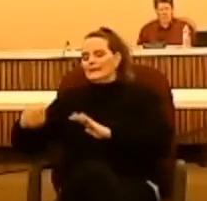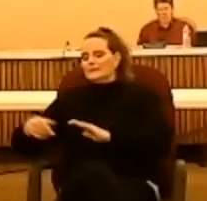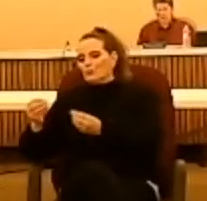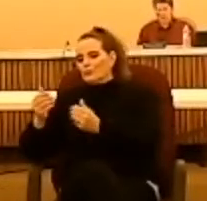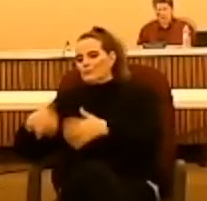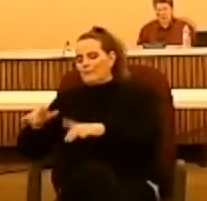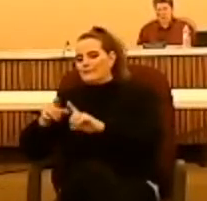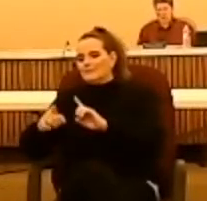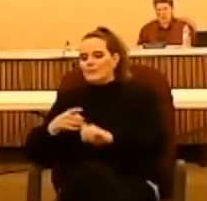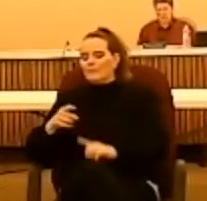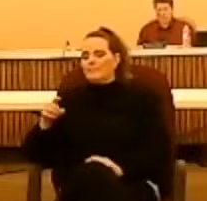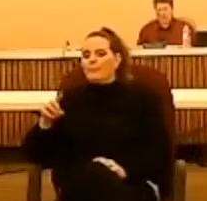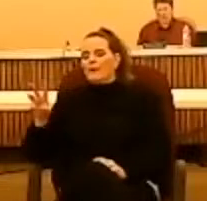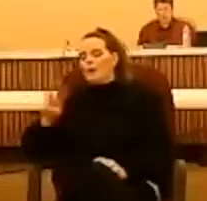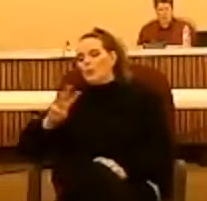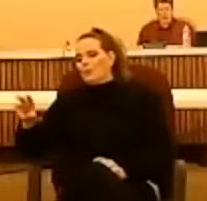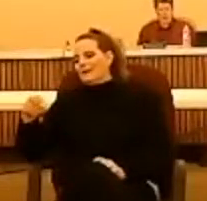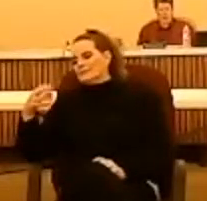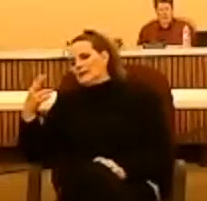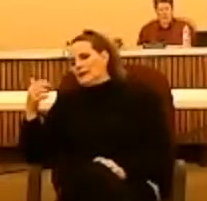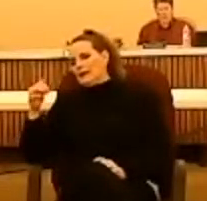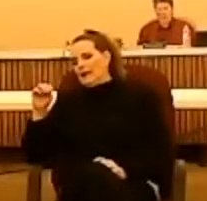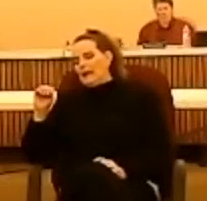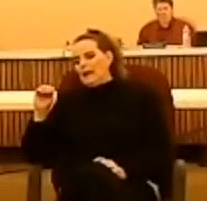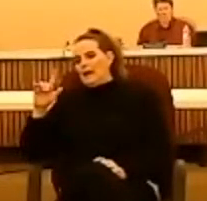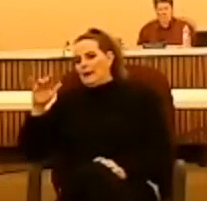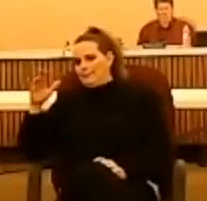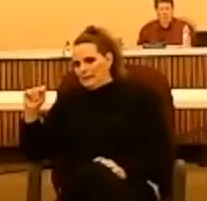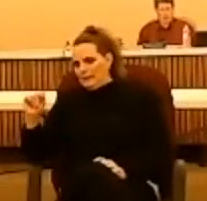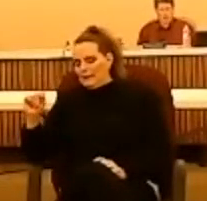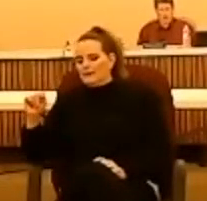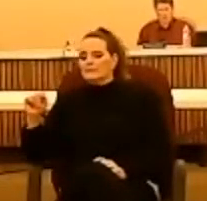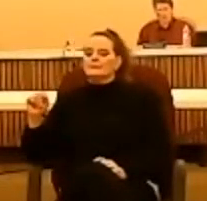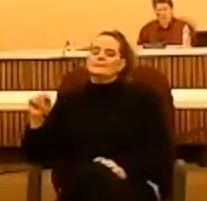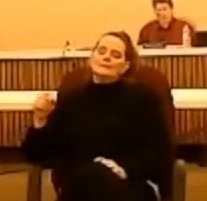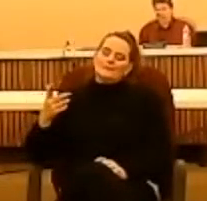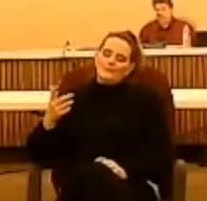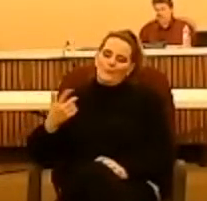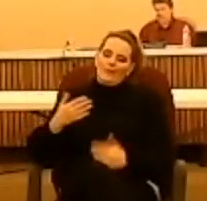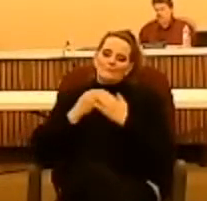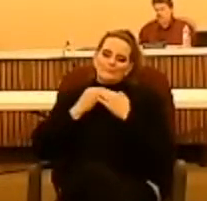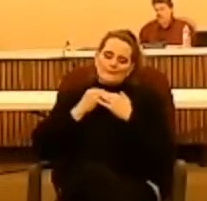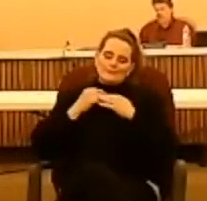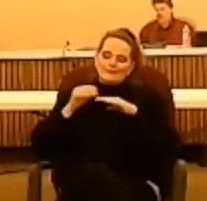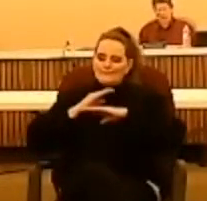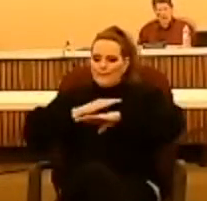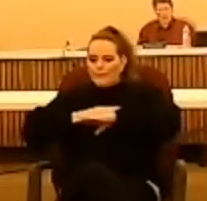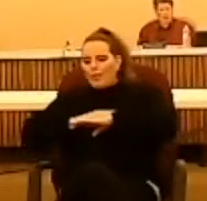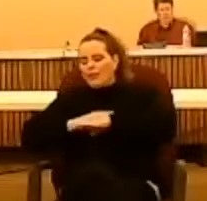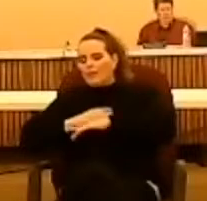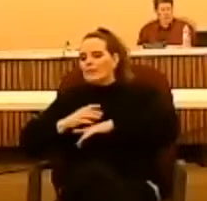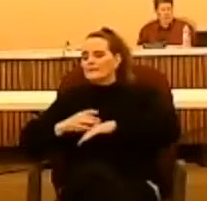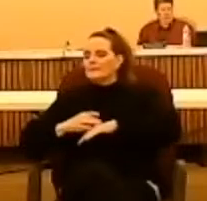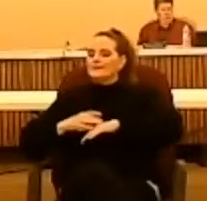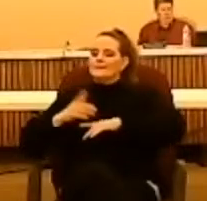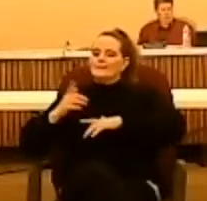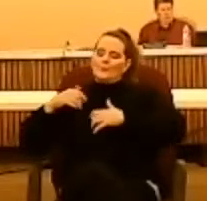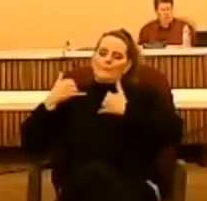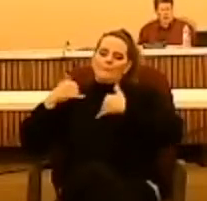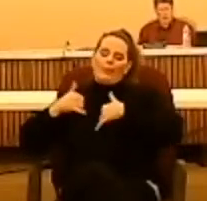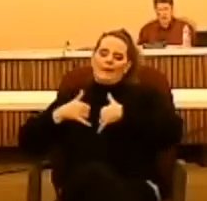bunch of historic pictures and other information like that. Picnic tables, chess